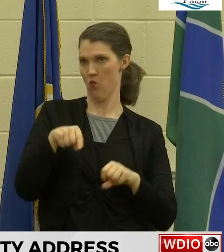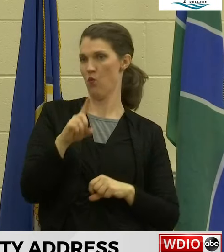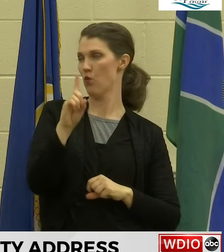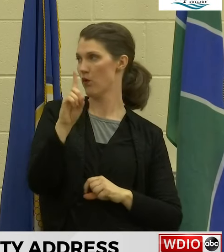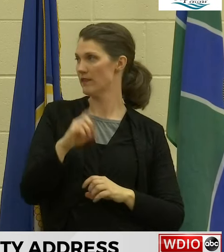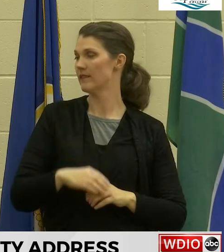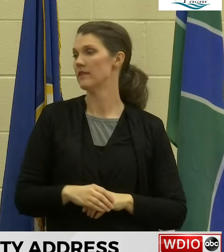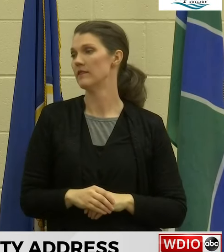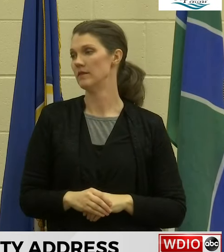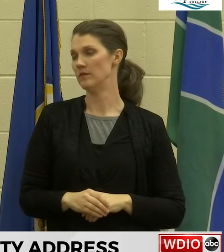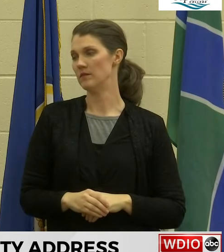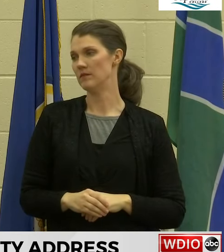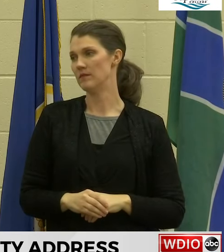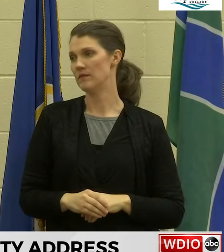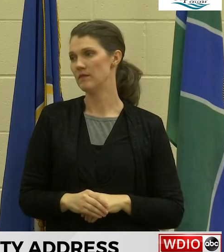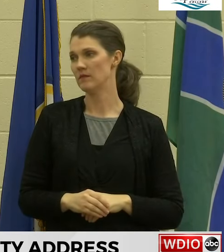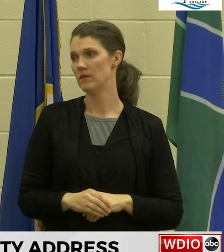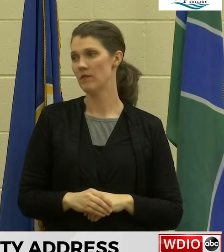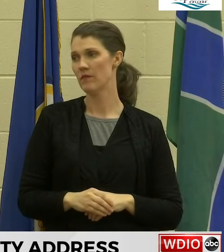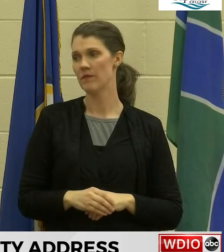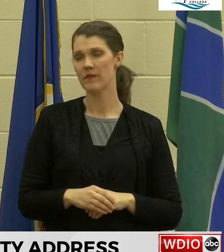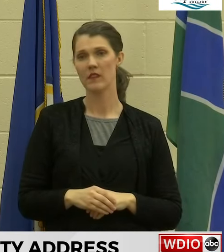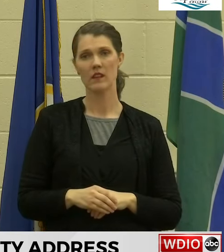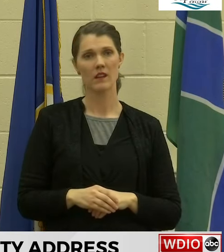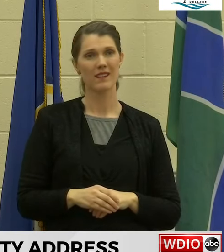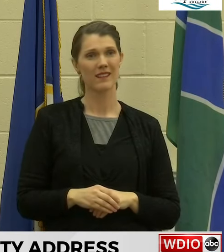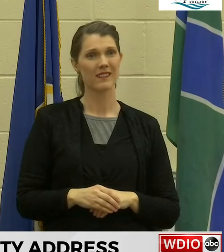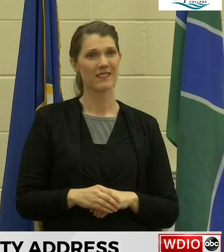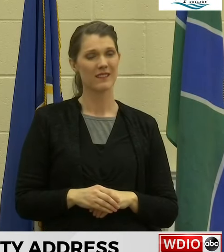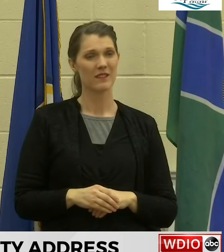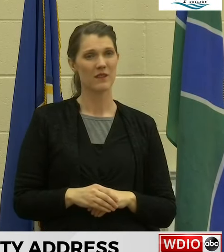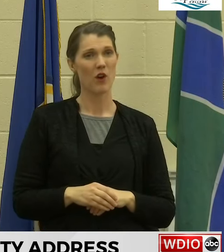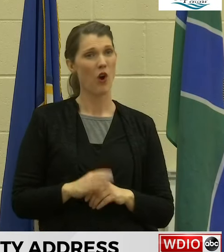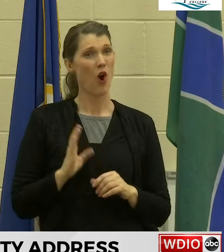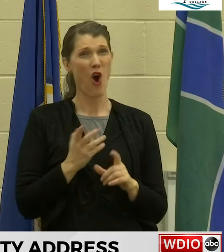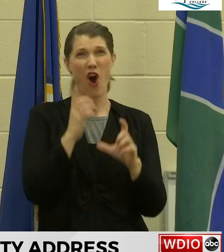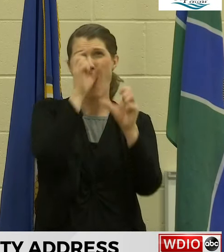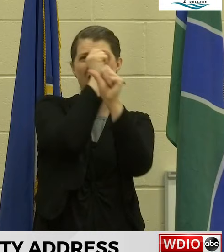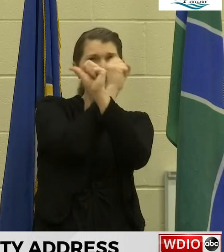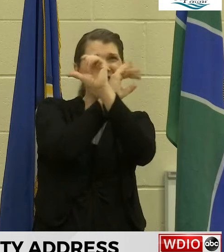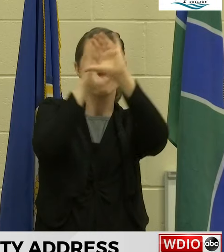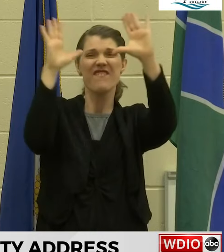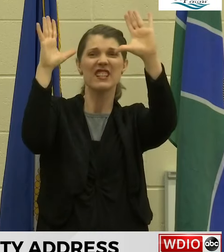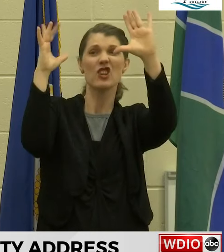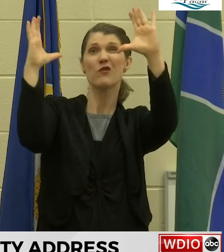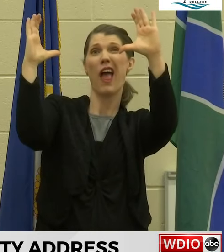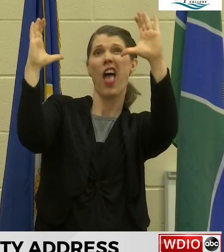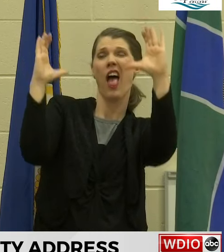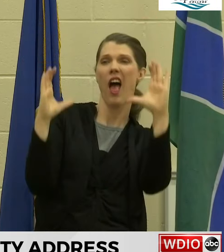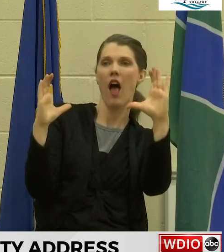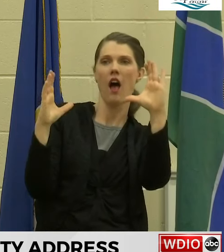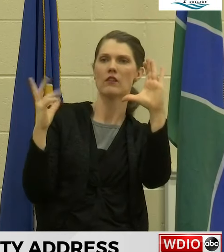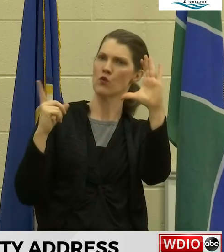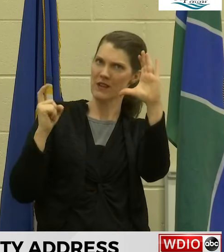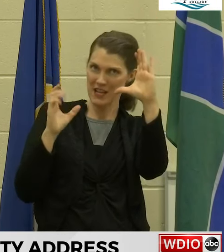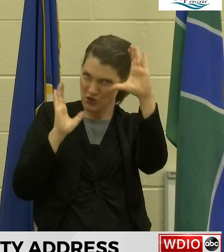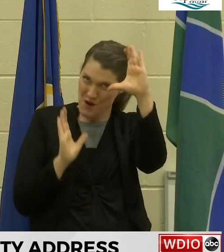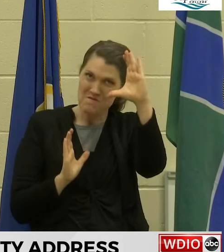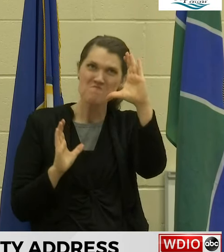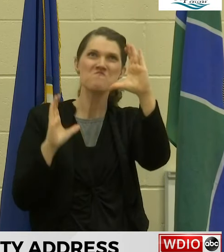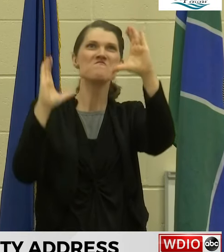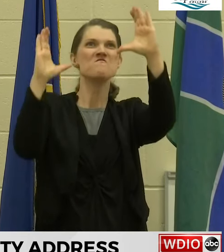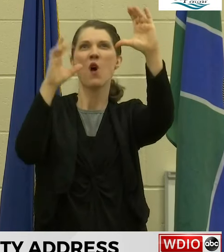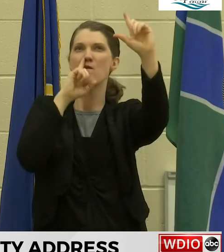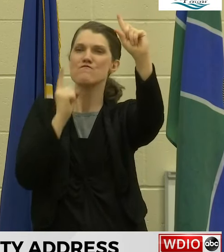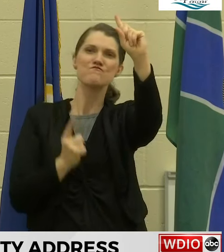Duluth. We need to be bold in our vision and practical in developing the big steps we need